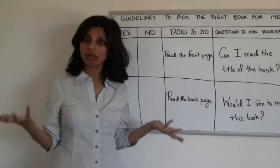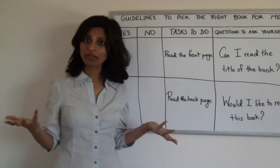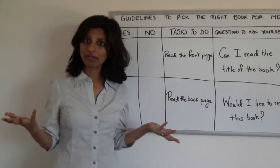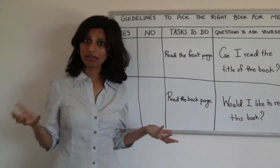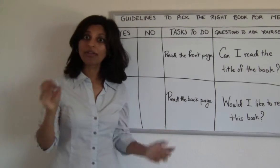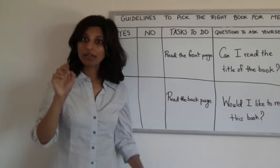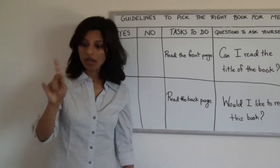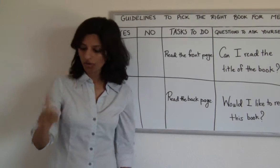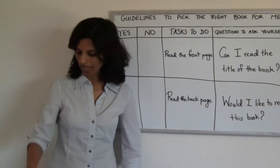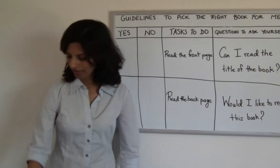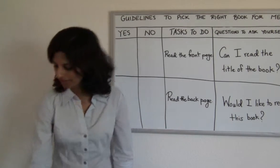book? Okay.